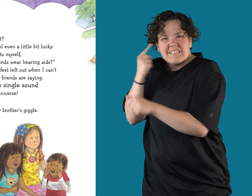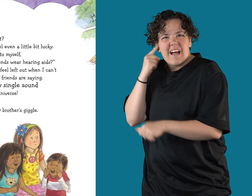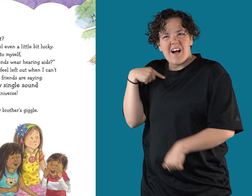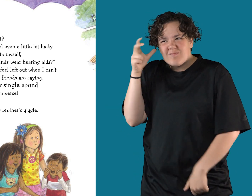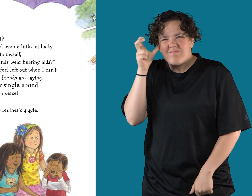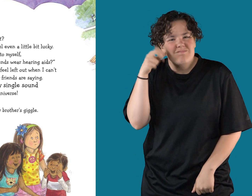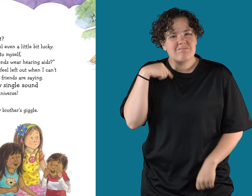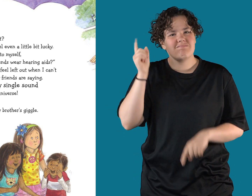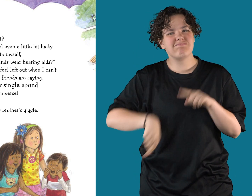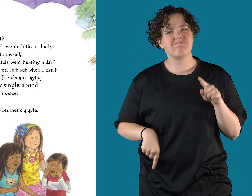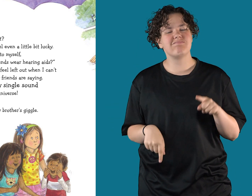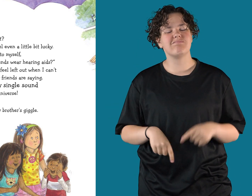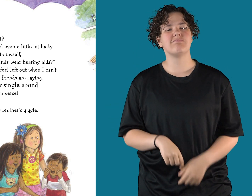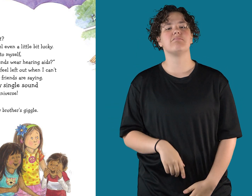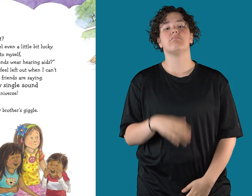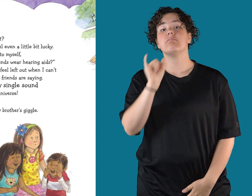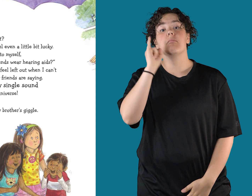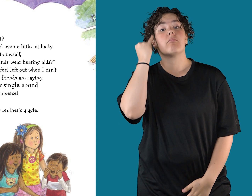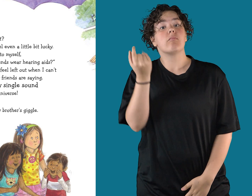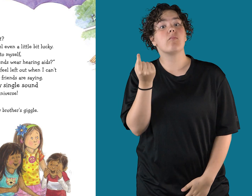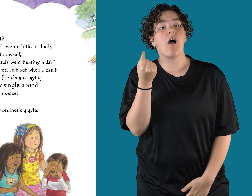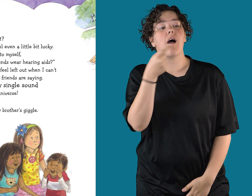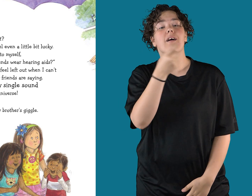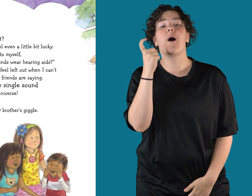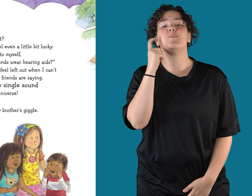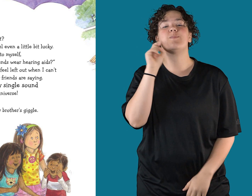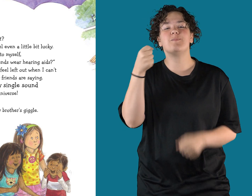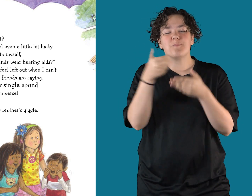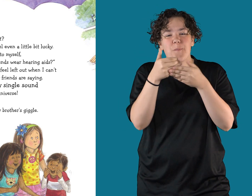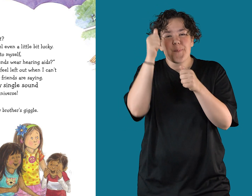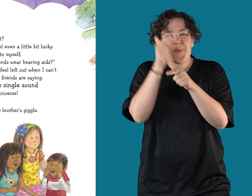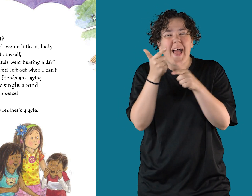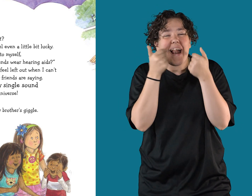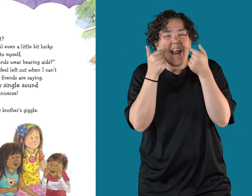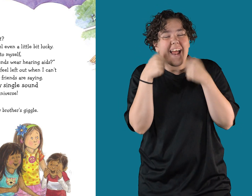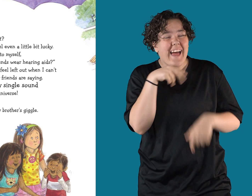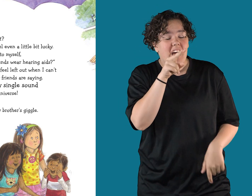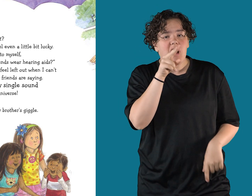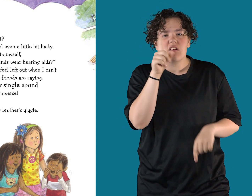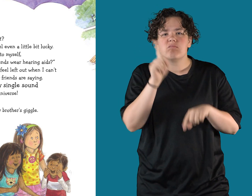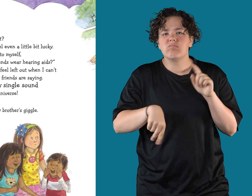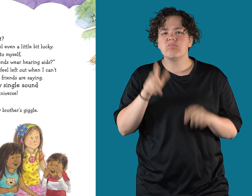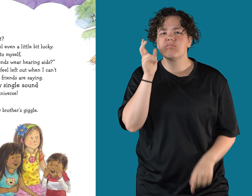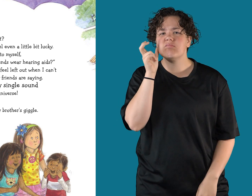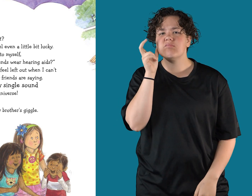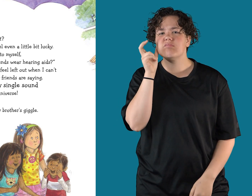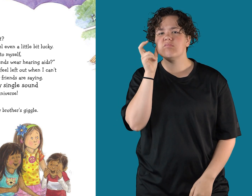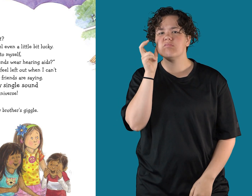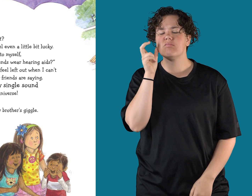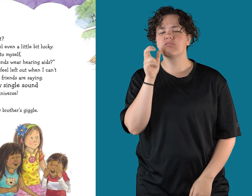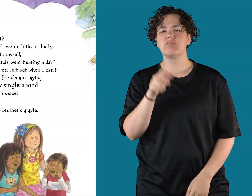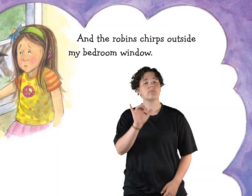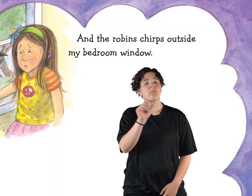hear every single sound in the whole entire universe. Like Isabella's baby brother's giggle,